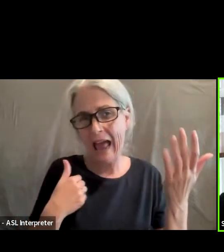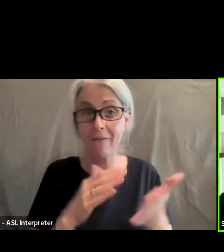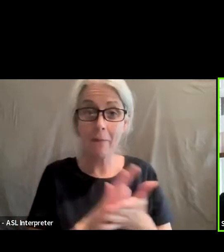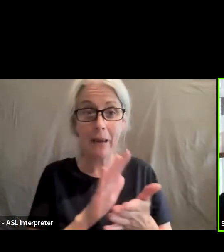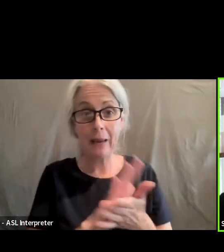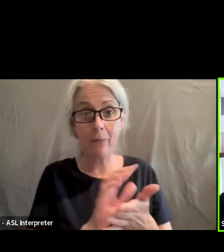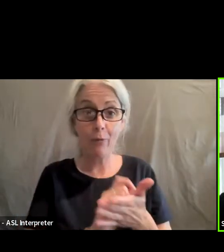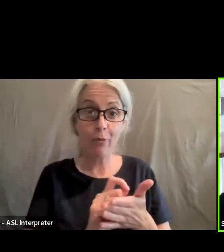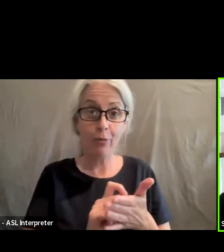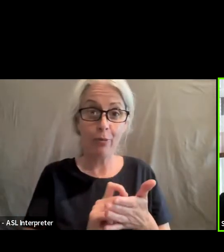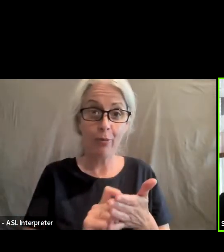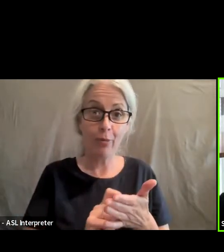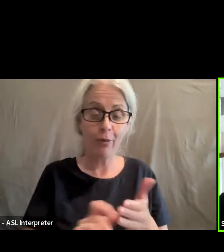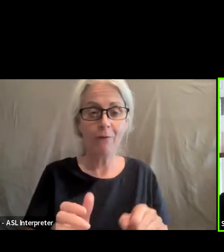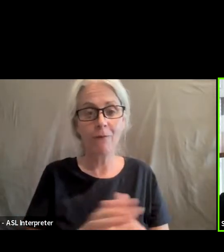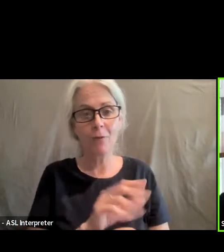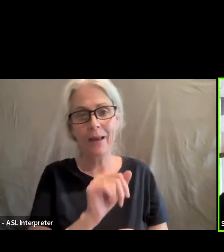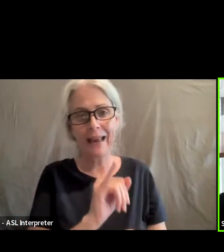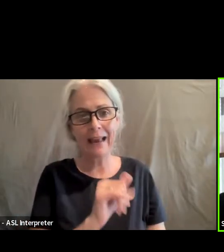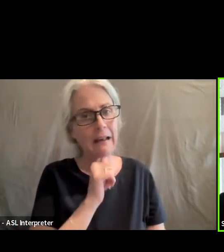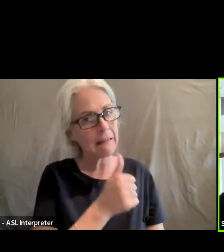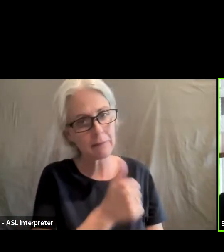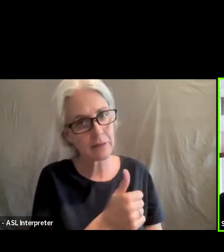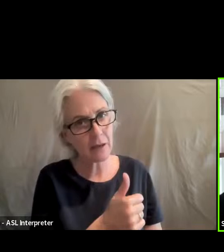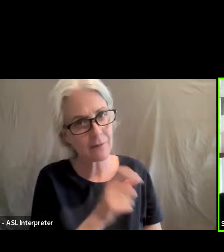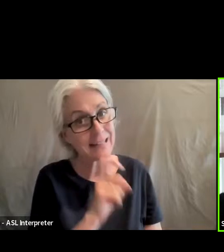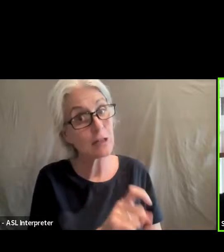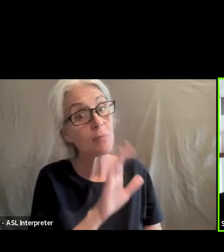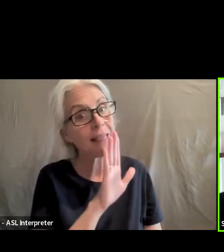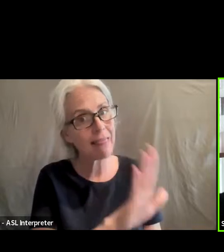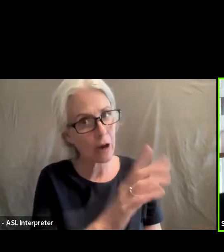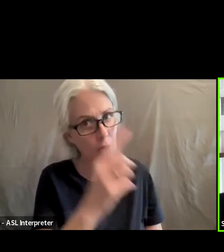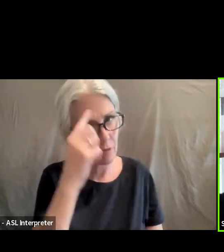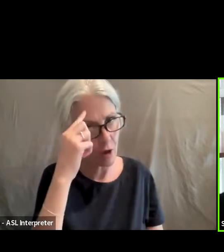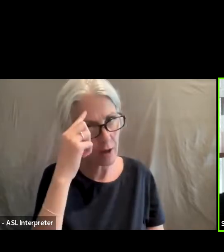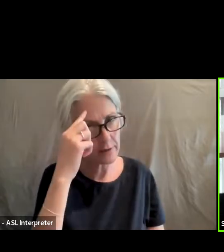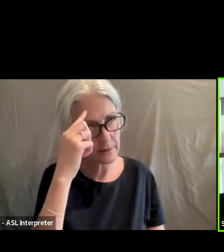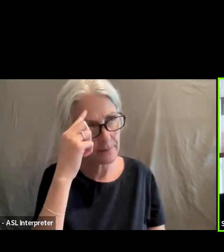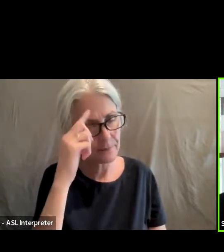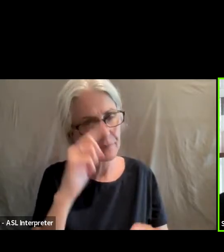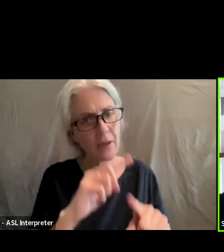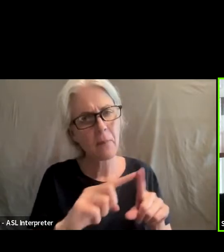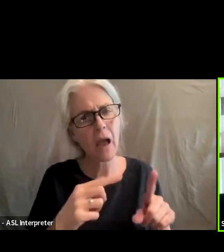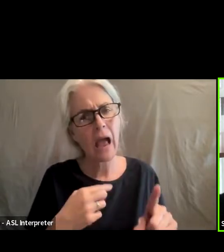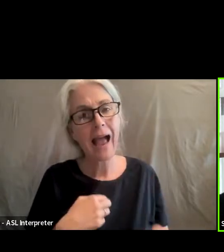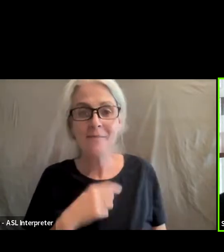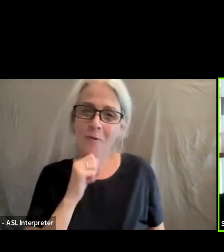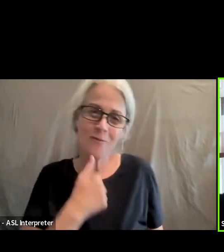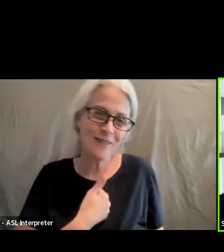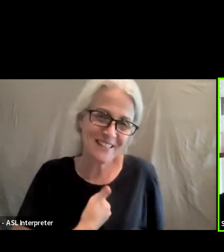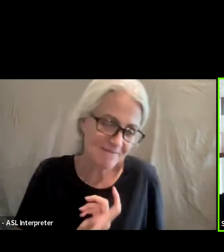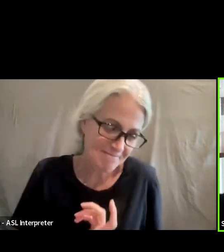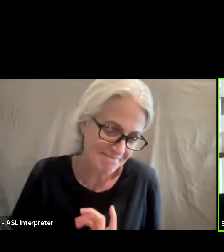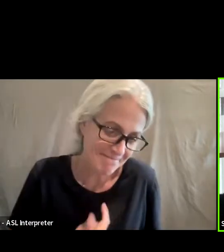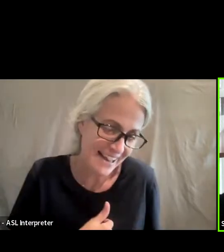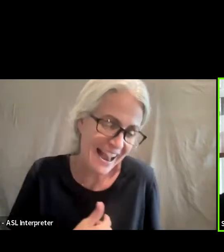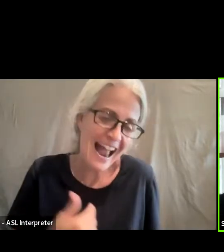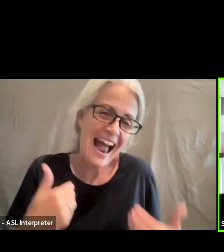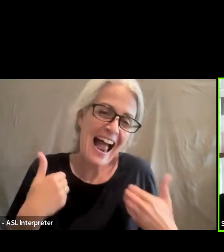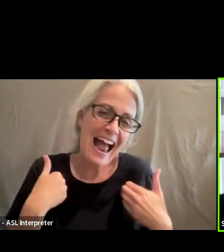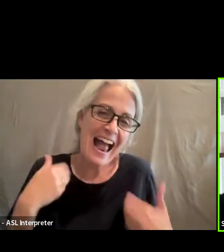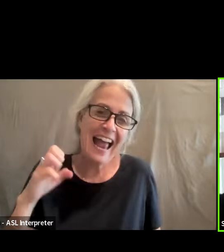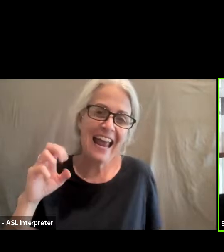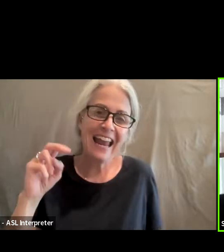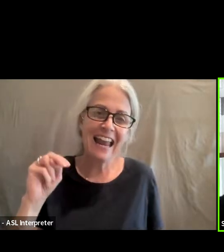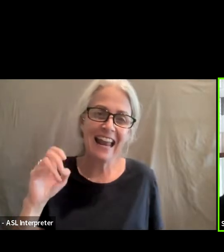written fully by AI and not themselves, not their own thoughts, right? But I'm ancient myself, so I had an encyclopedia from the